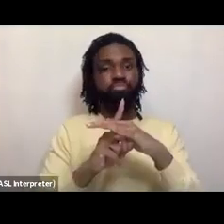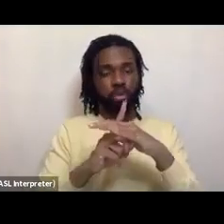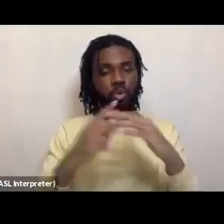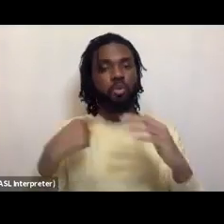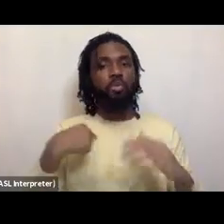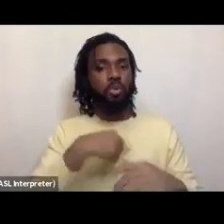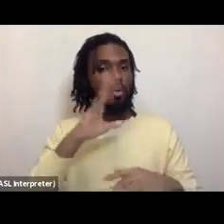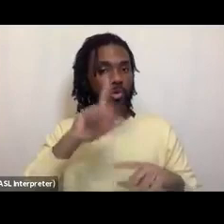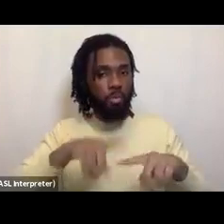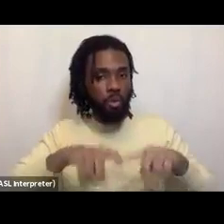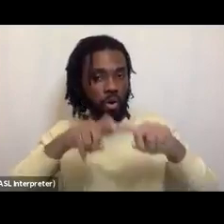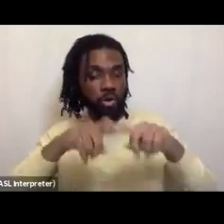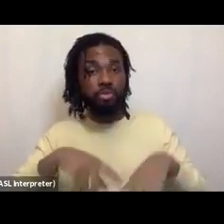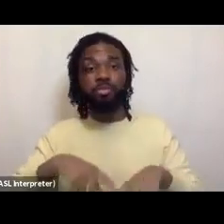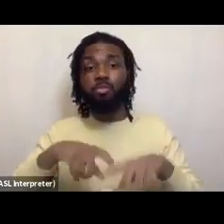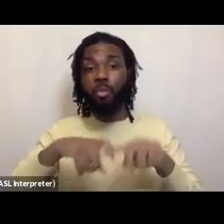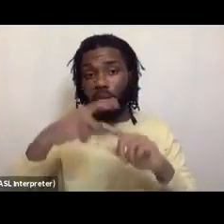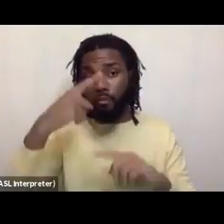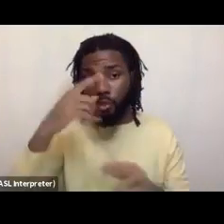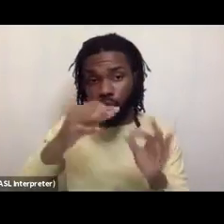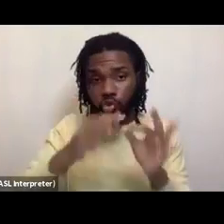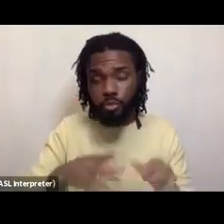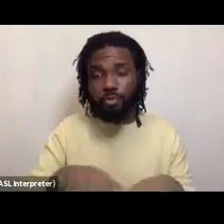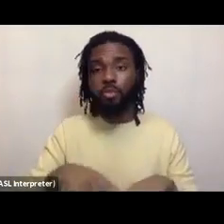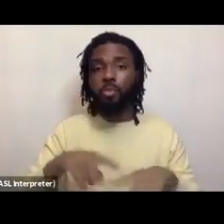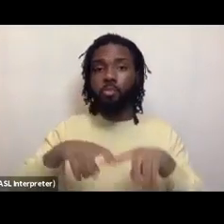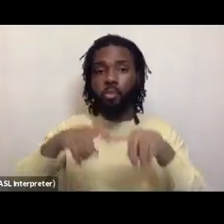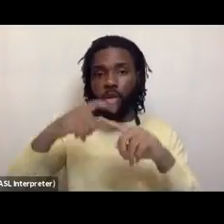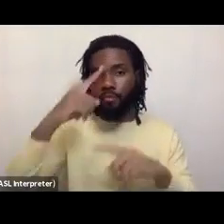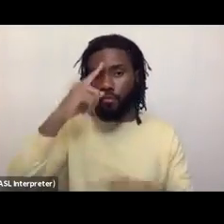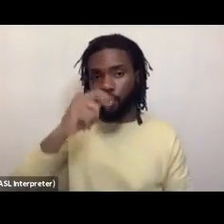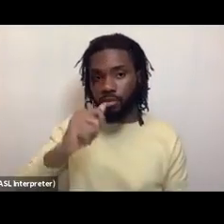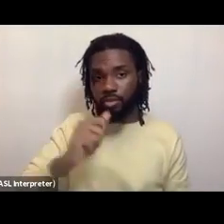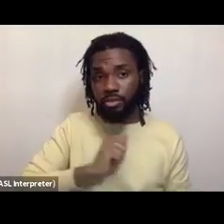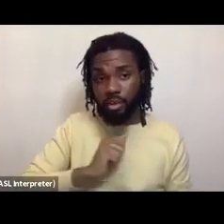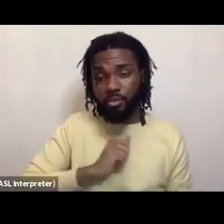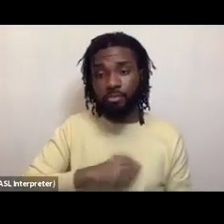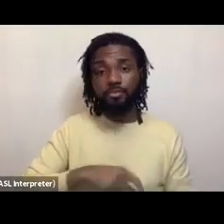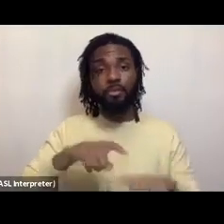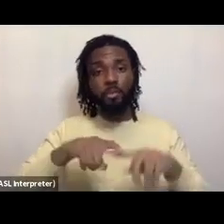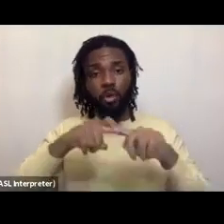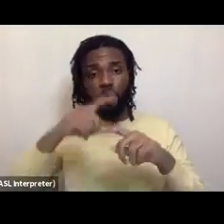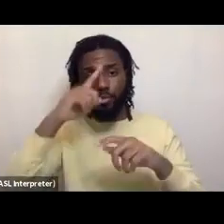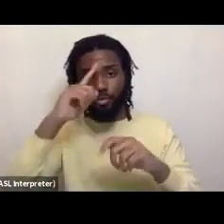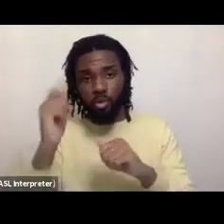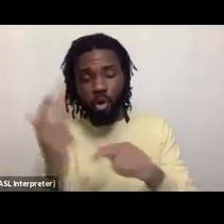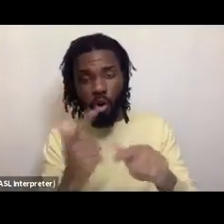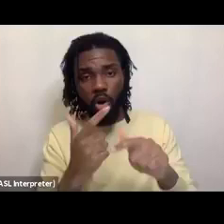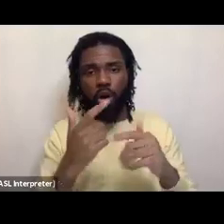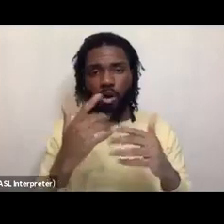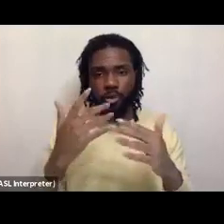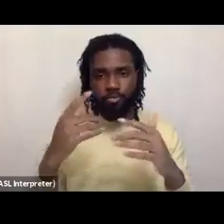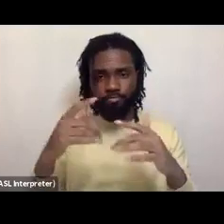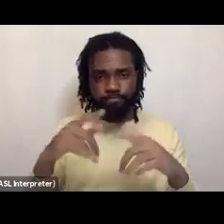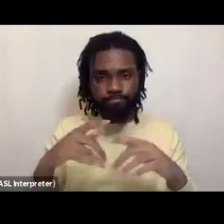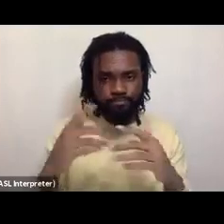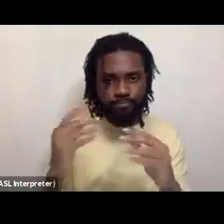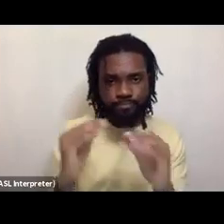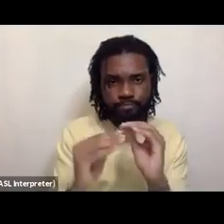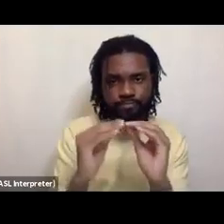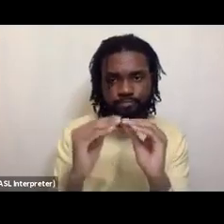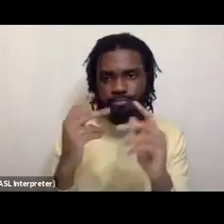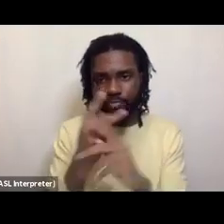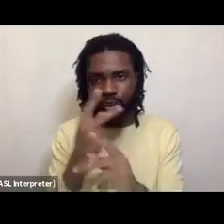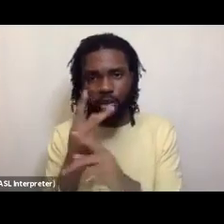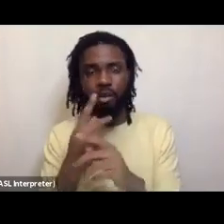for the interpreters. We will pause for ourselves. We'll pause for all of us and get it figured out, because it's important that we're not